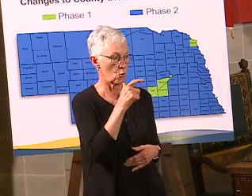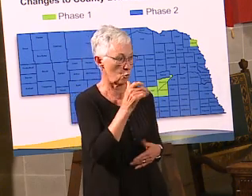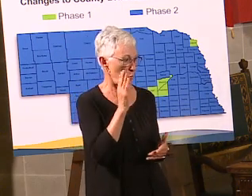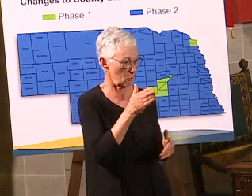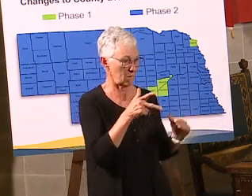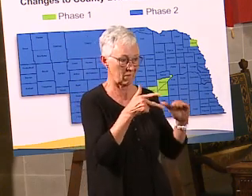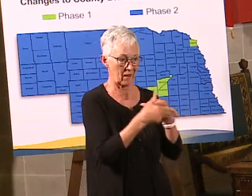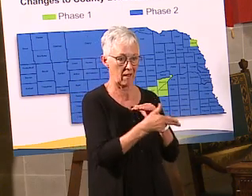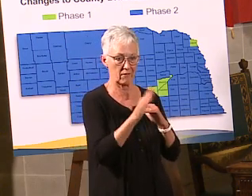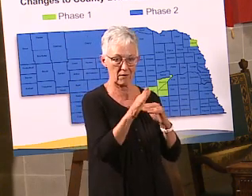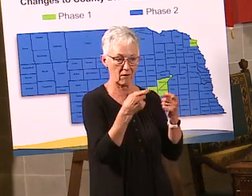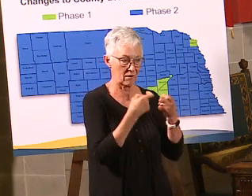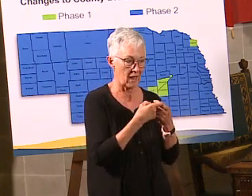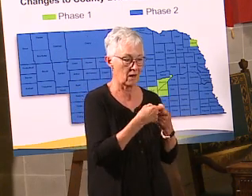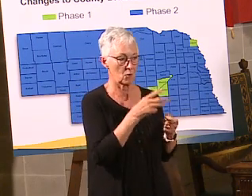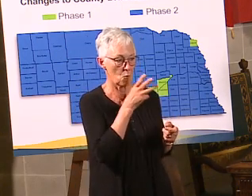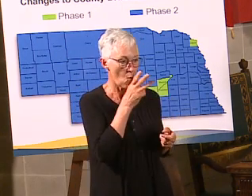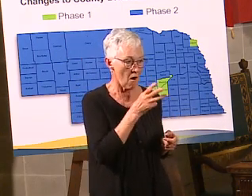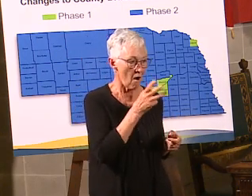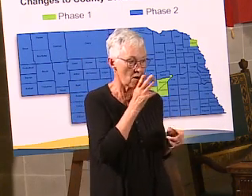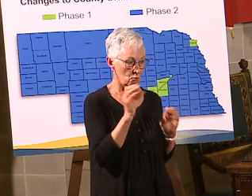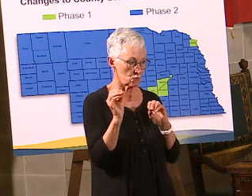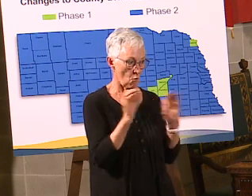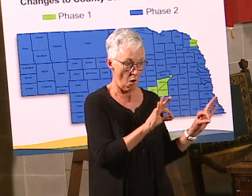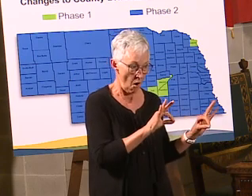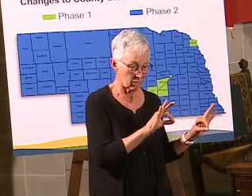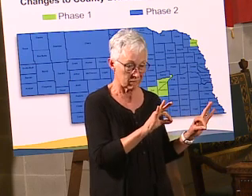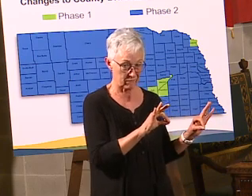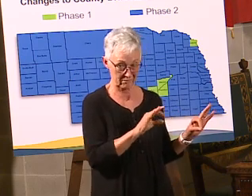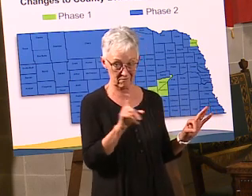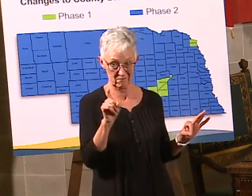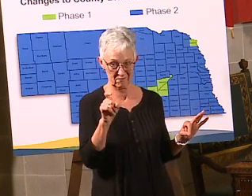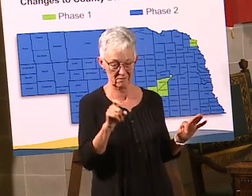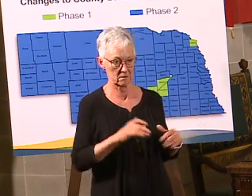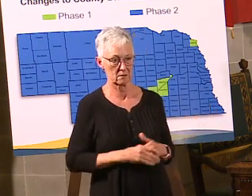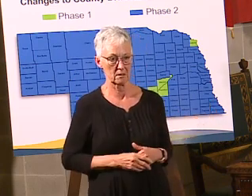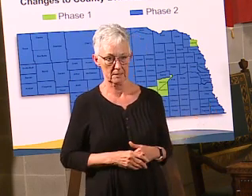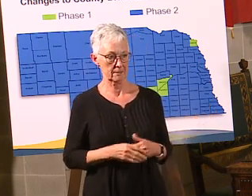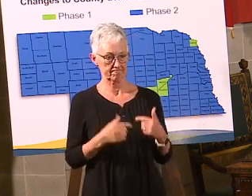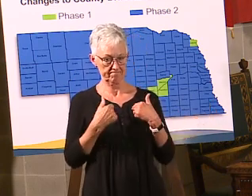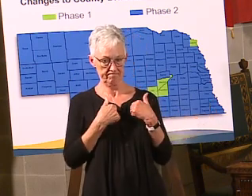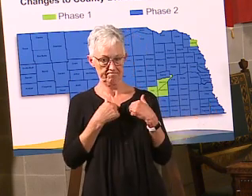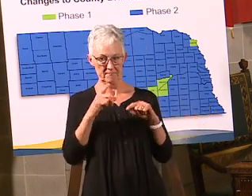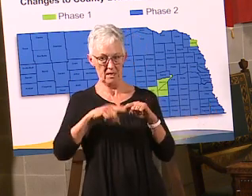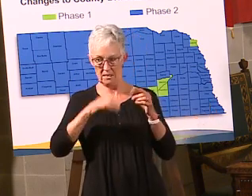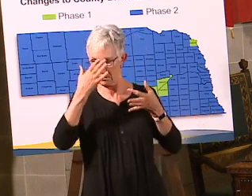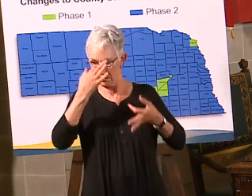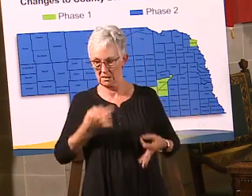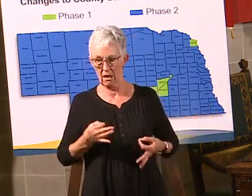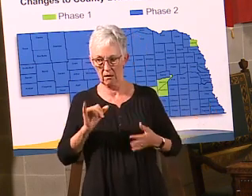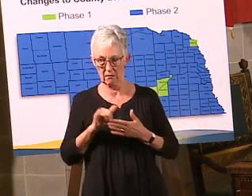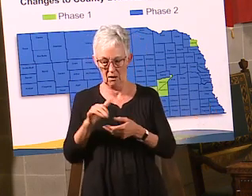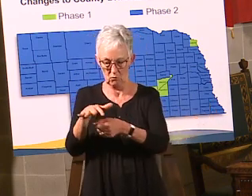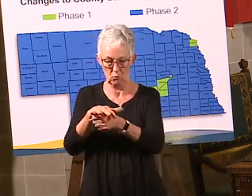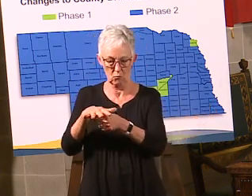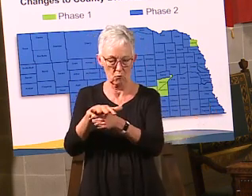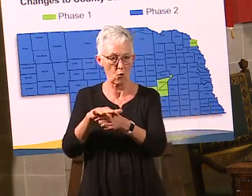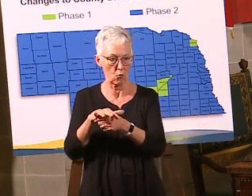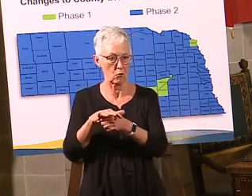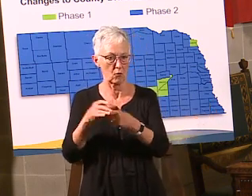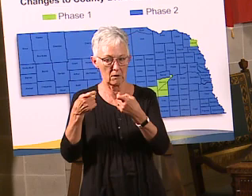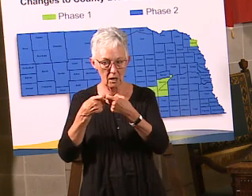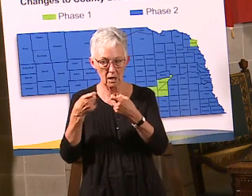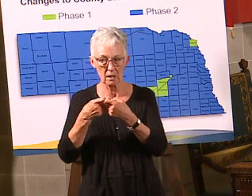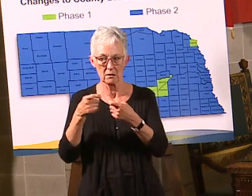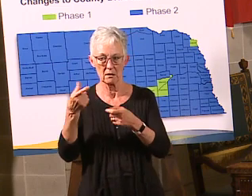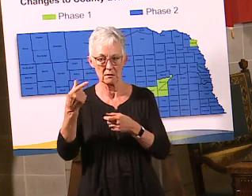is lifted? So take a step back on the utility shutoff. That's actually the local utilities are handling that individually. So the executive order assigned